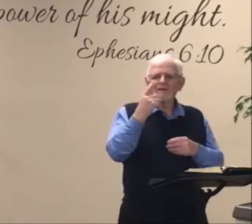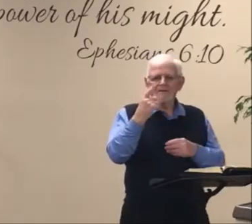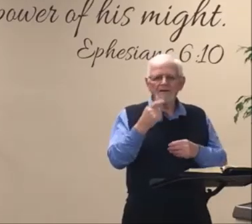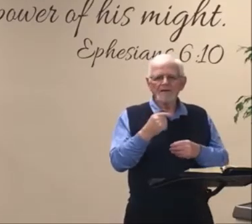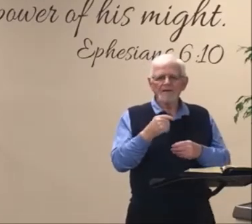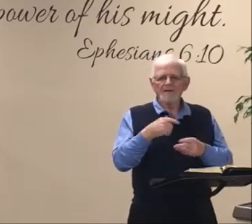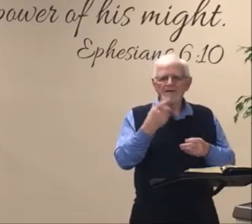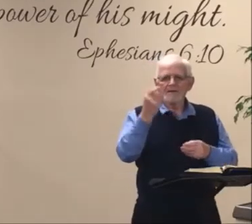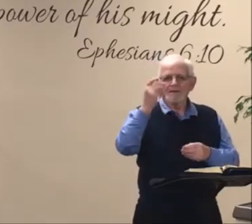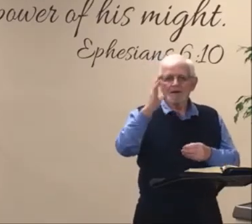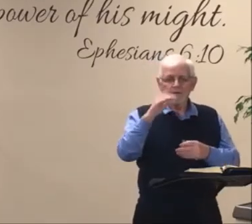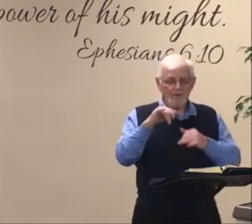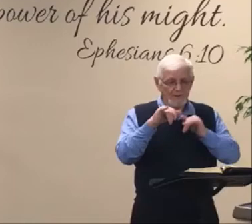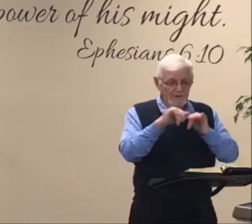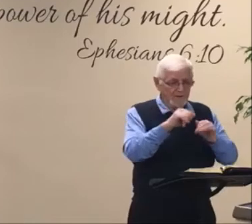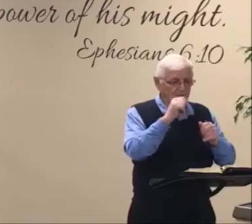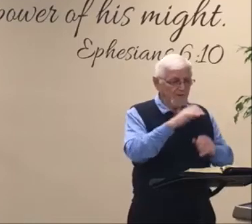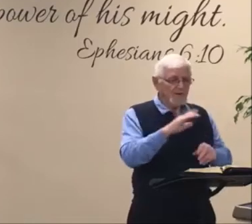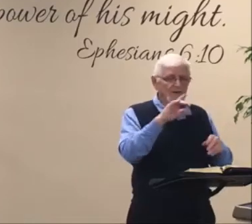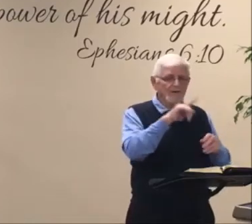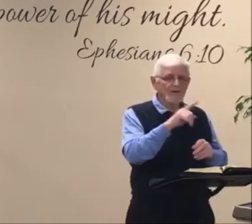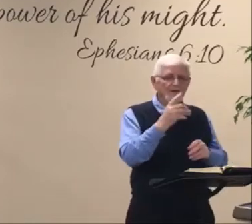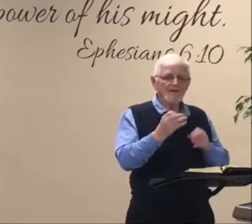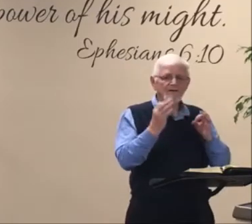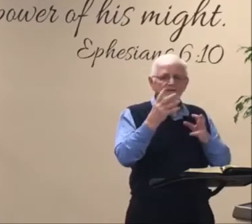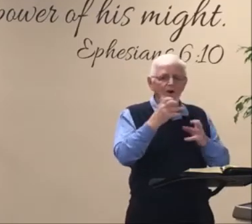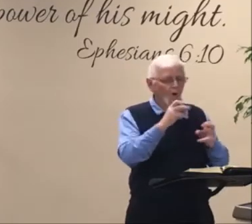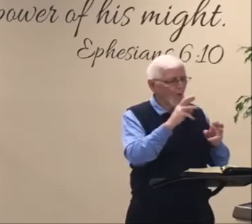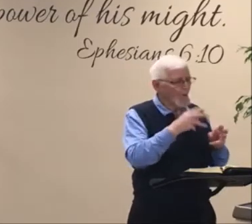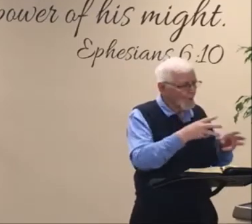going to continue blessing you whether you go your own way or not.